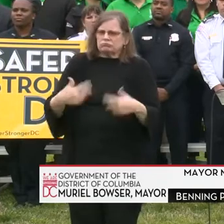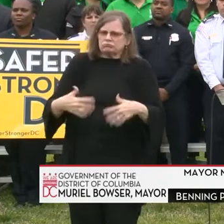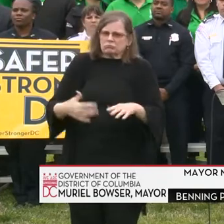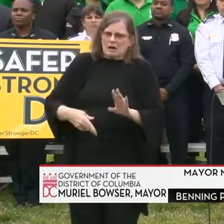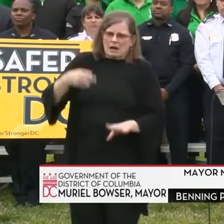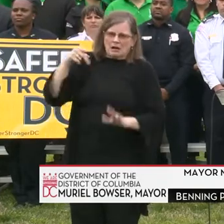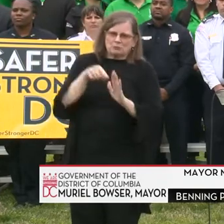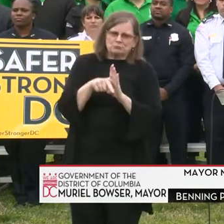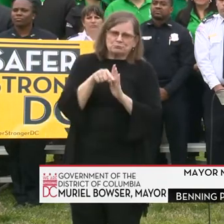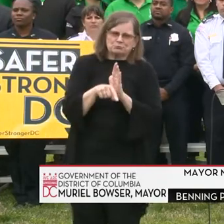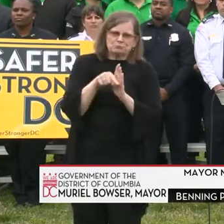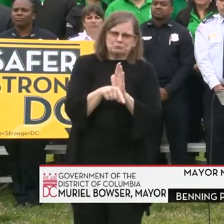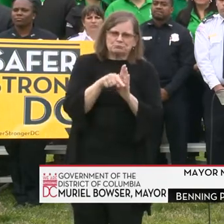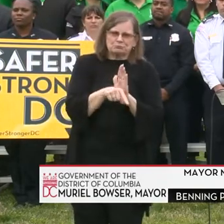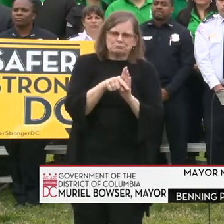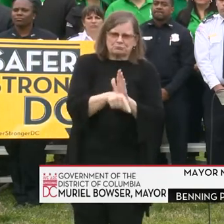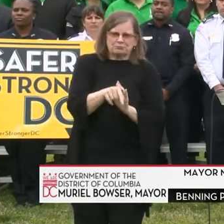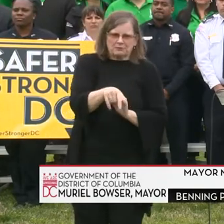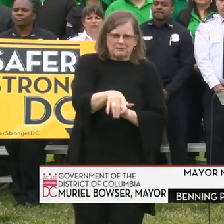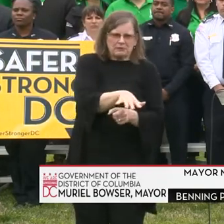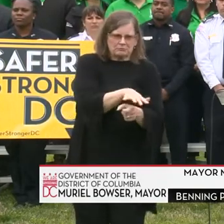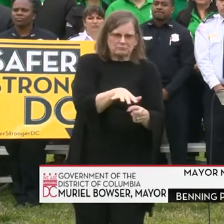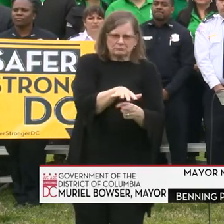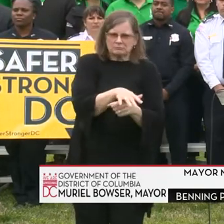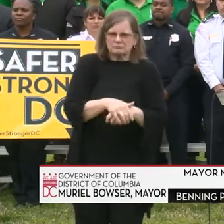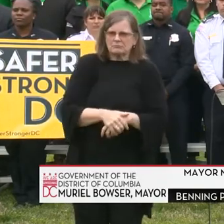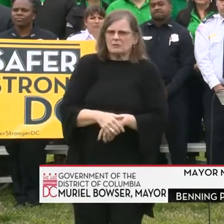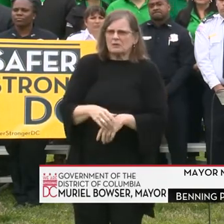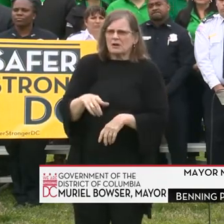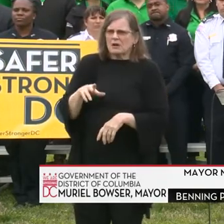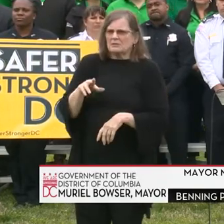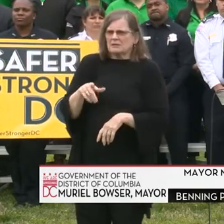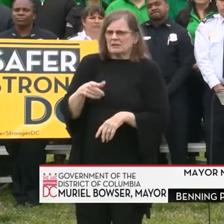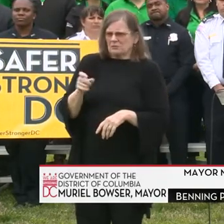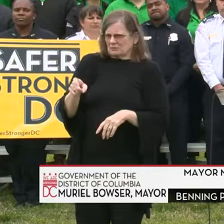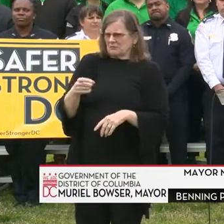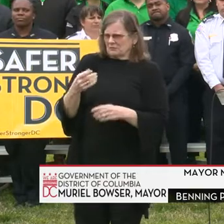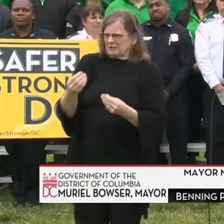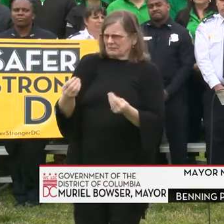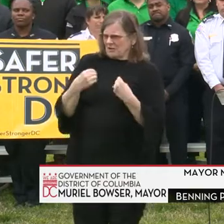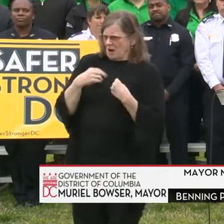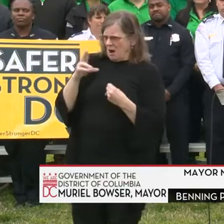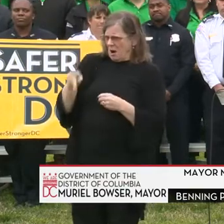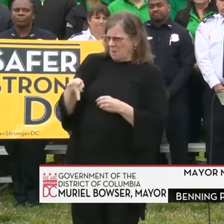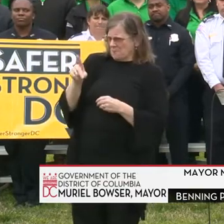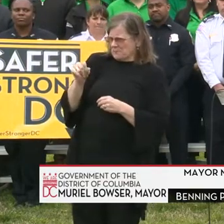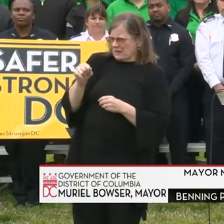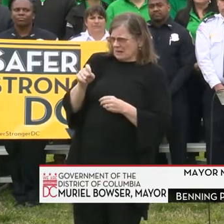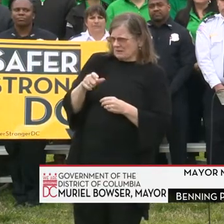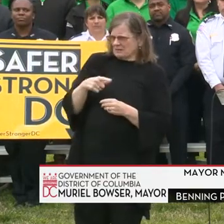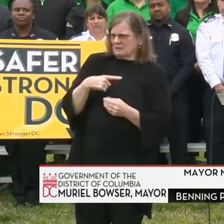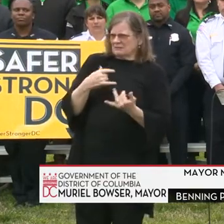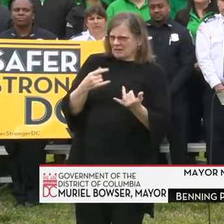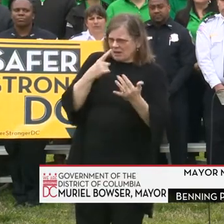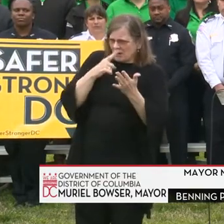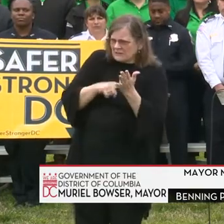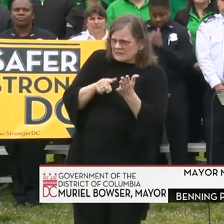Can you update us on the Chain Bridge investigation? Have you identified that victim yet? We have not. Sadly, we have not been